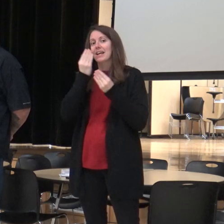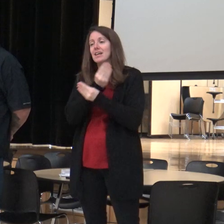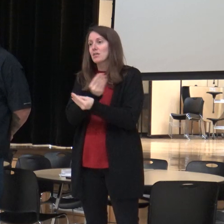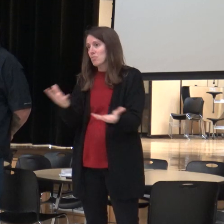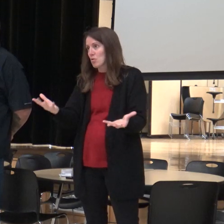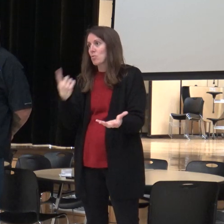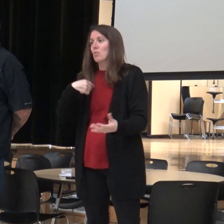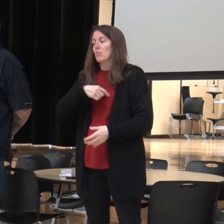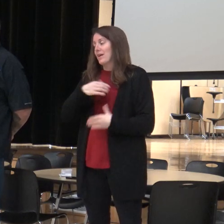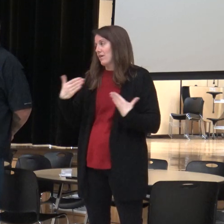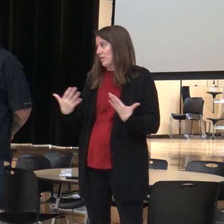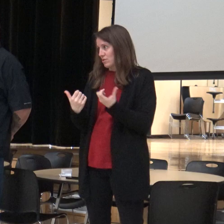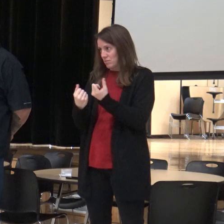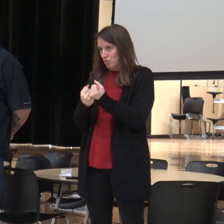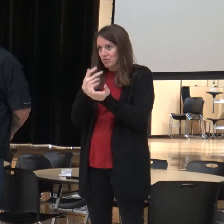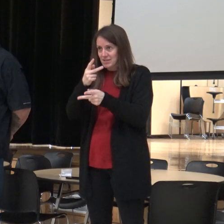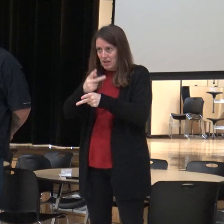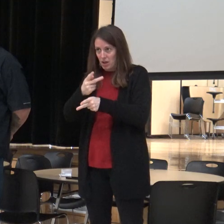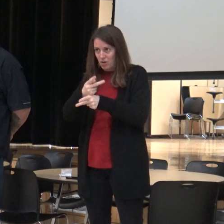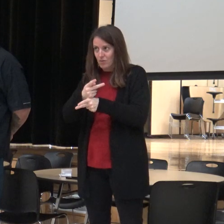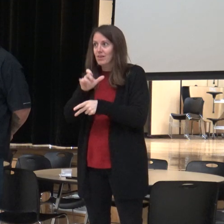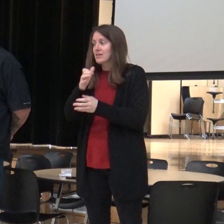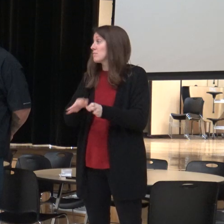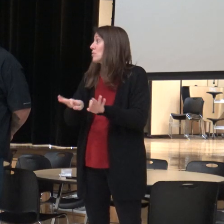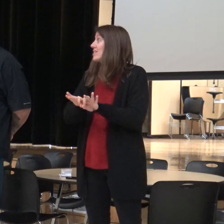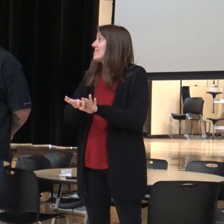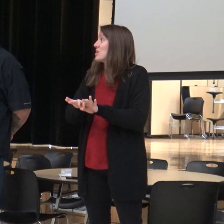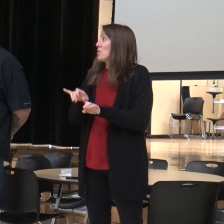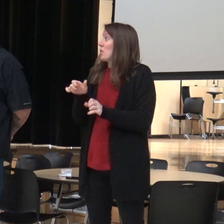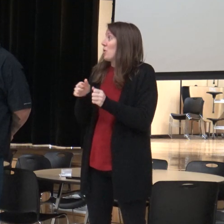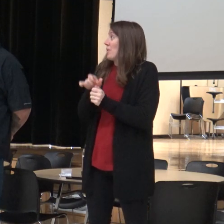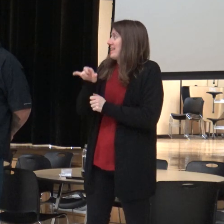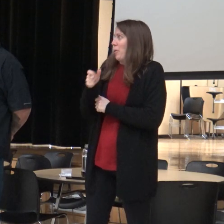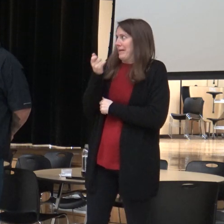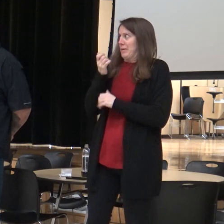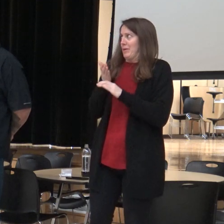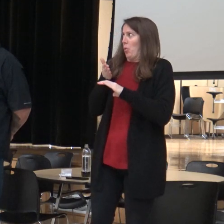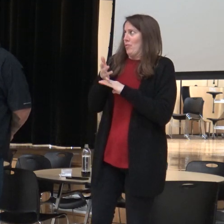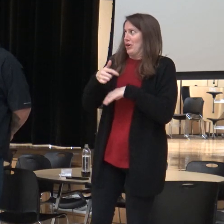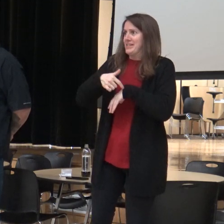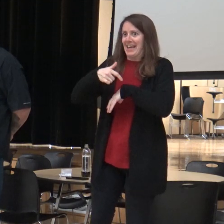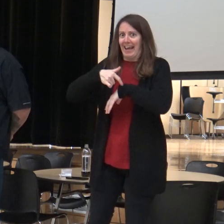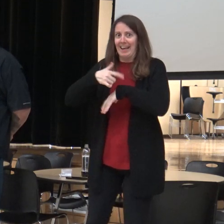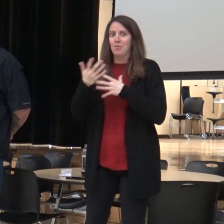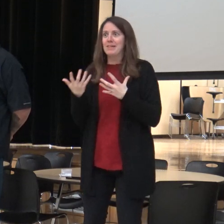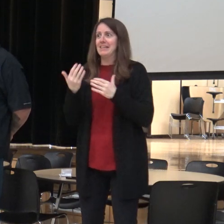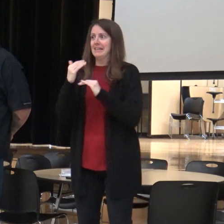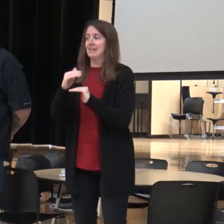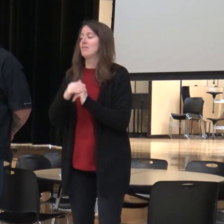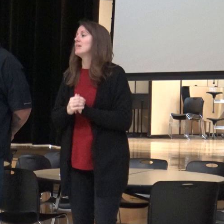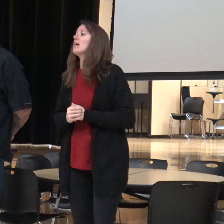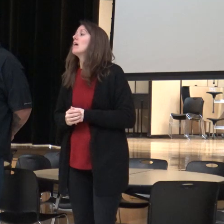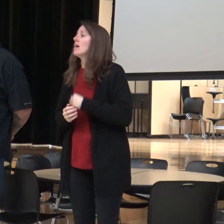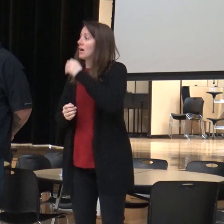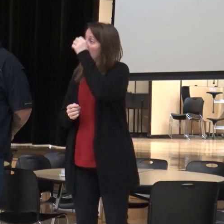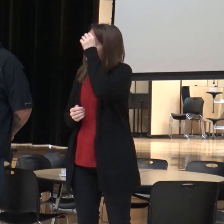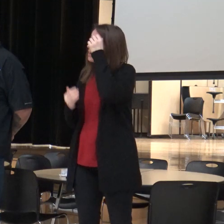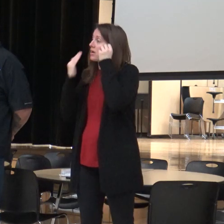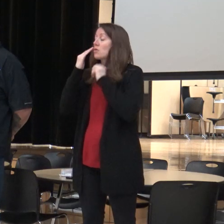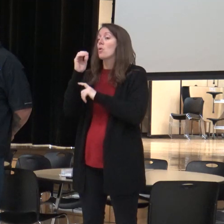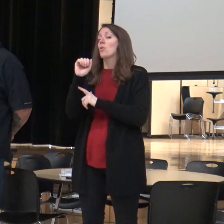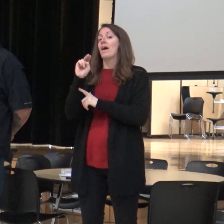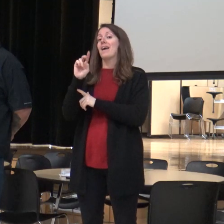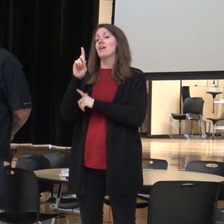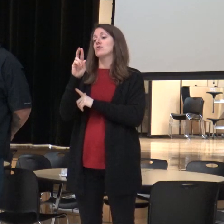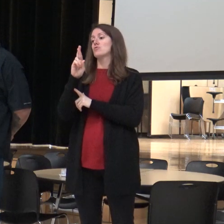important. So, with that, we've reached, we're actually a little bit over time. I know Andrea